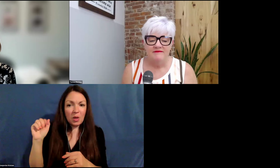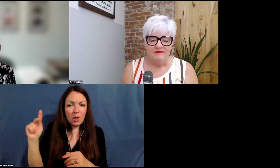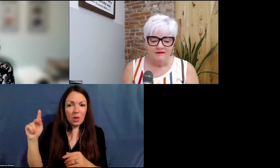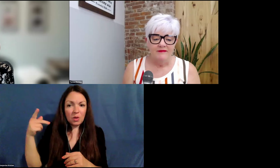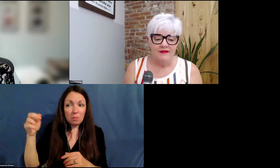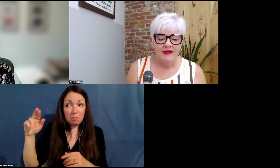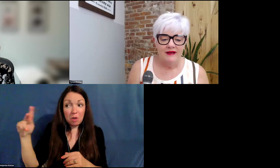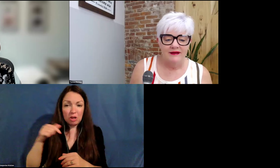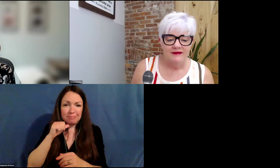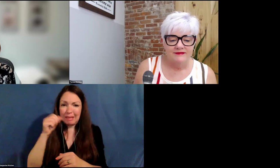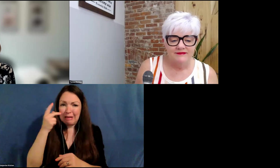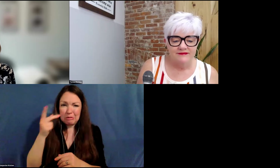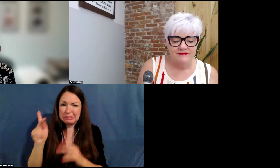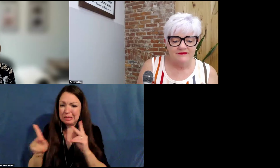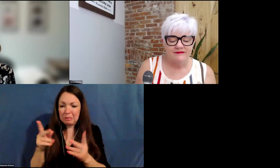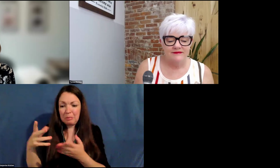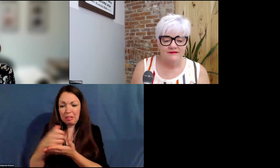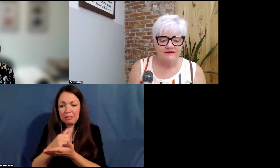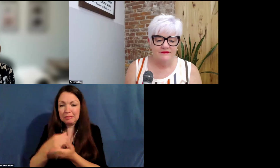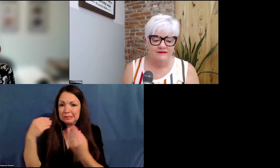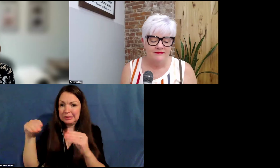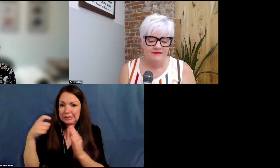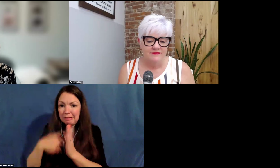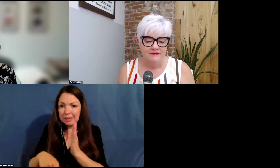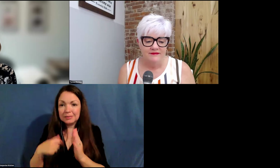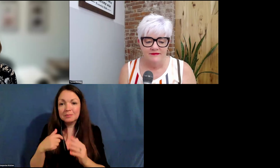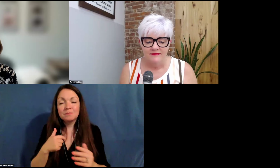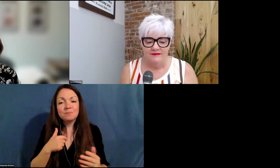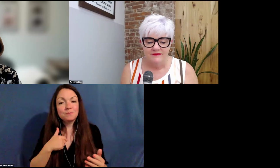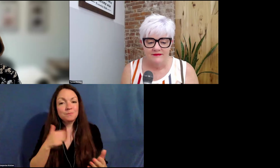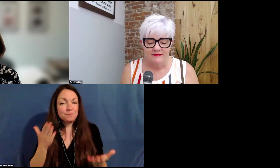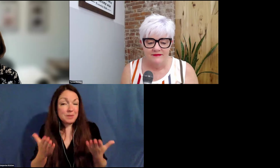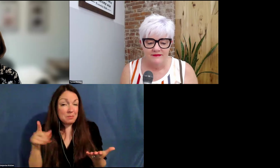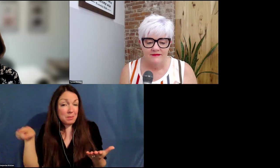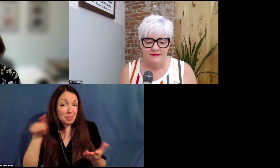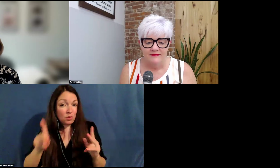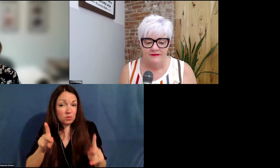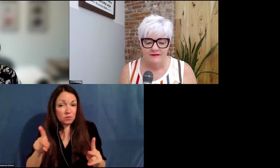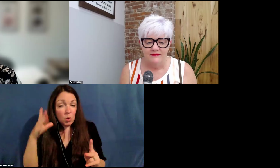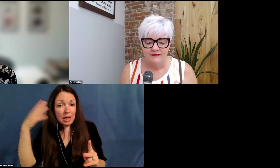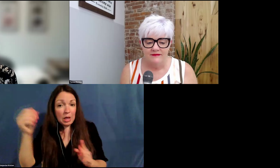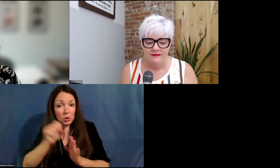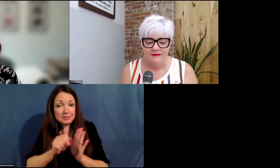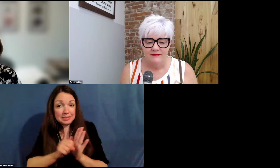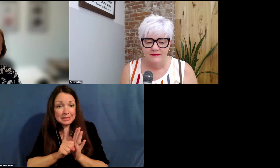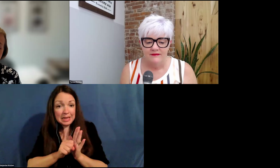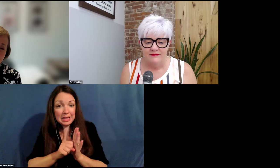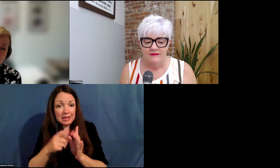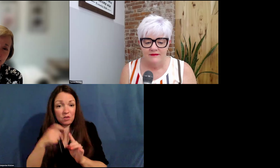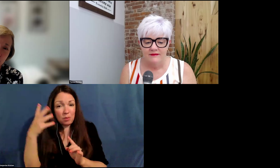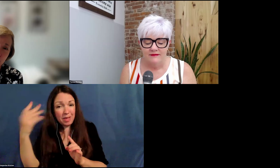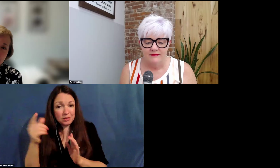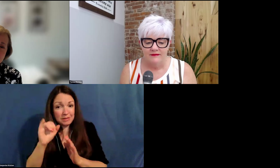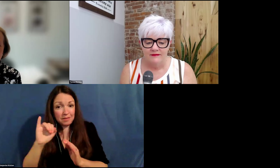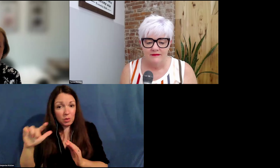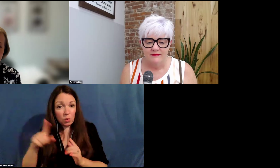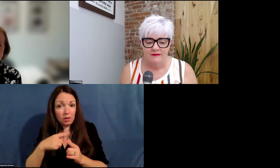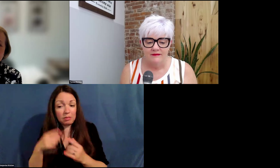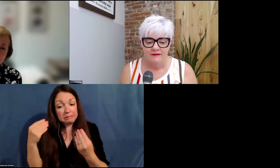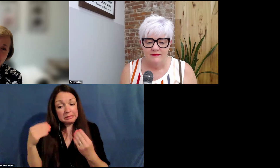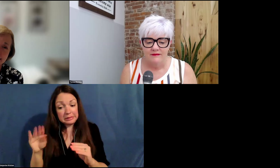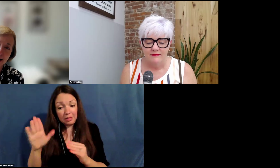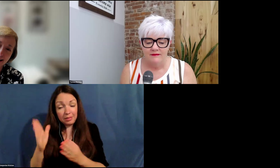not see sales tax being collected. Now maybe those are out of state folks that are coming in from outside of Illinois and then selling their wares